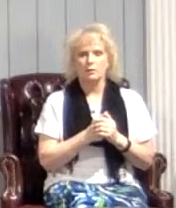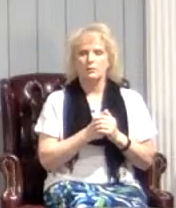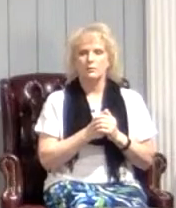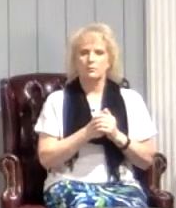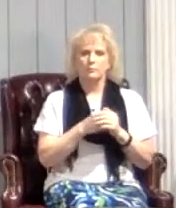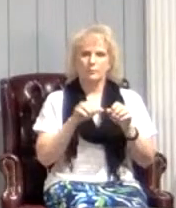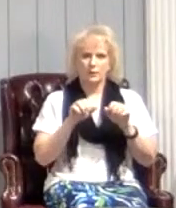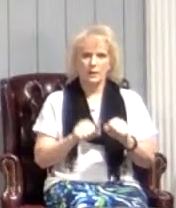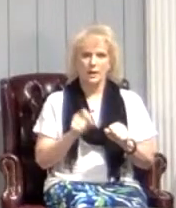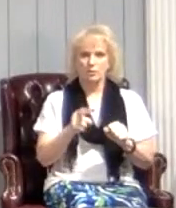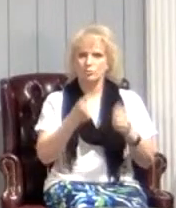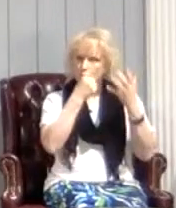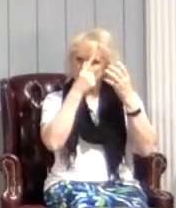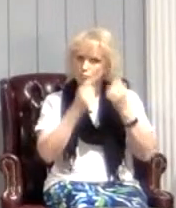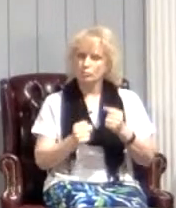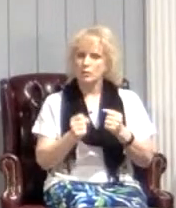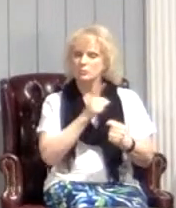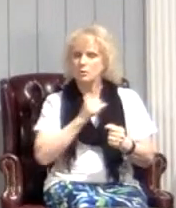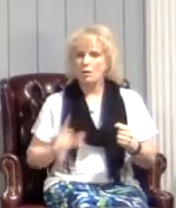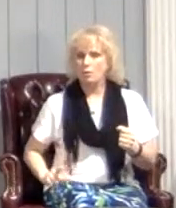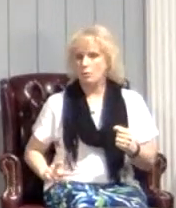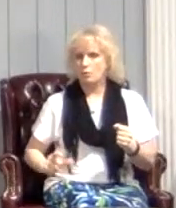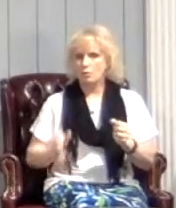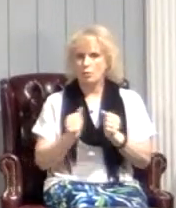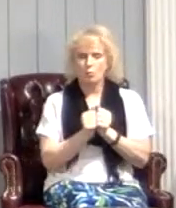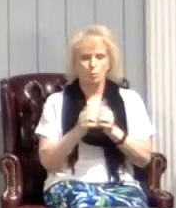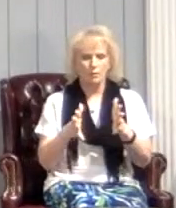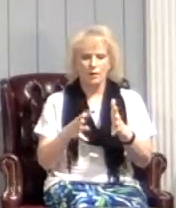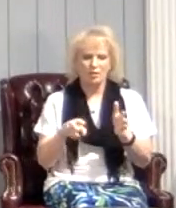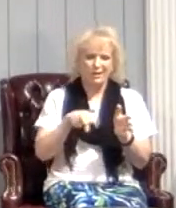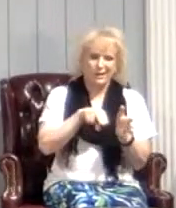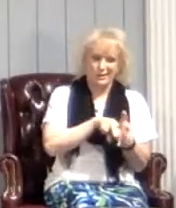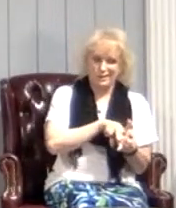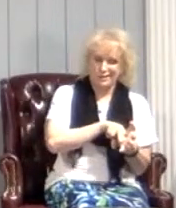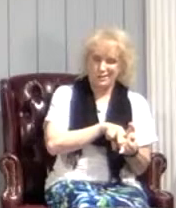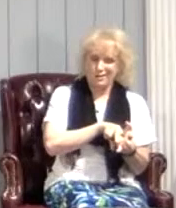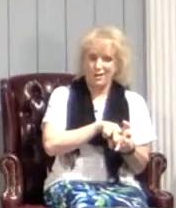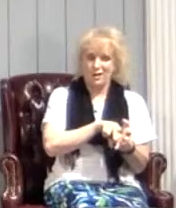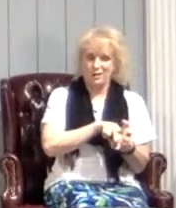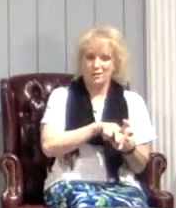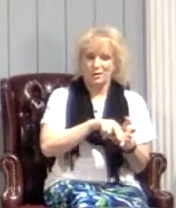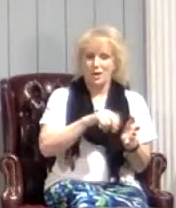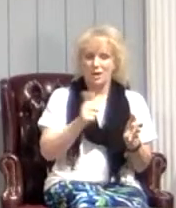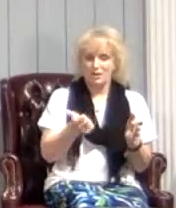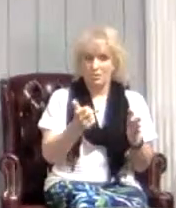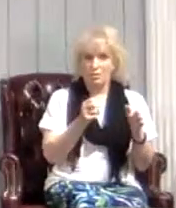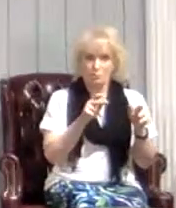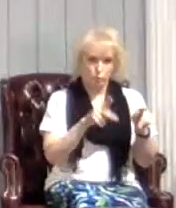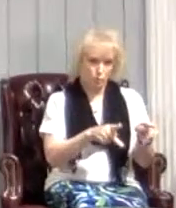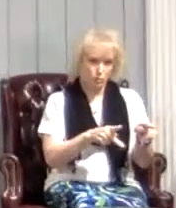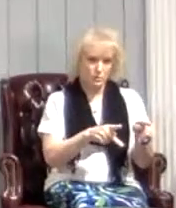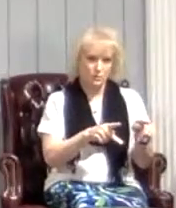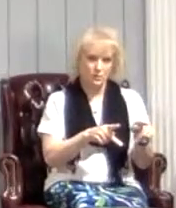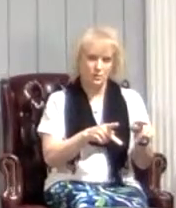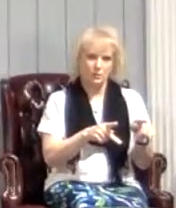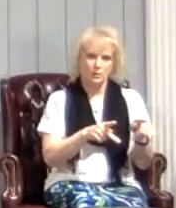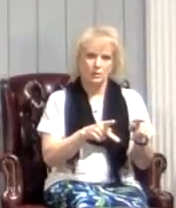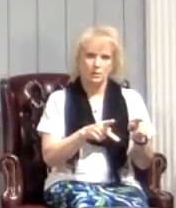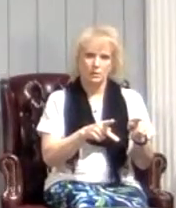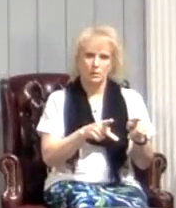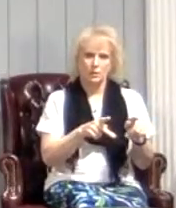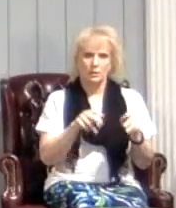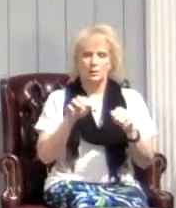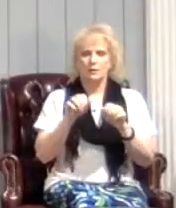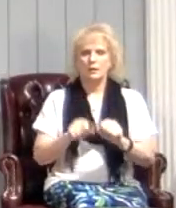Can you trust the Lord without leaning on somebody to hold you up? Can you trust God to hold that